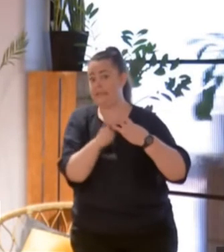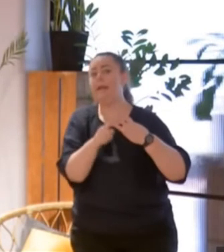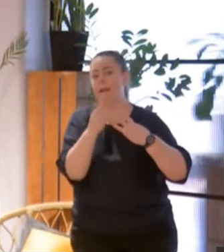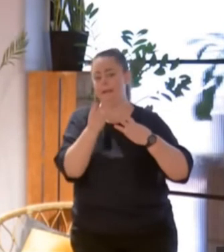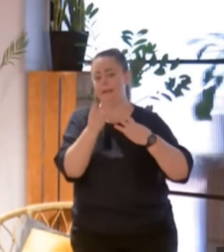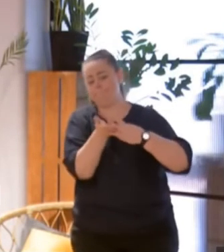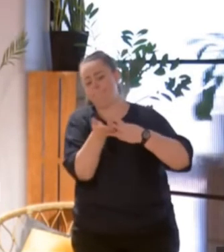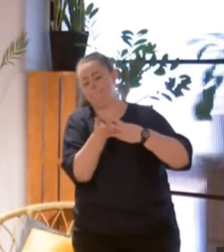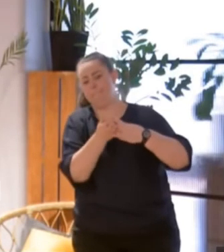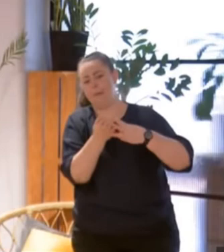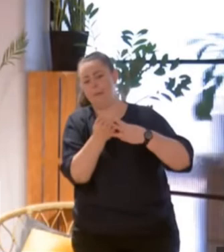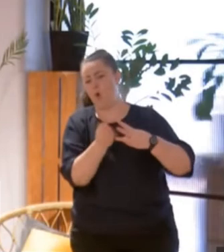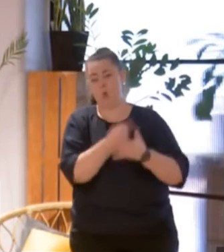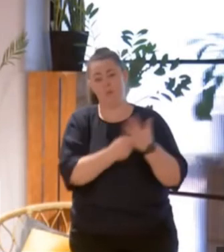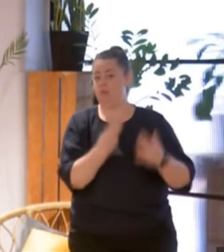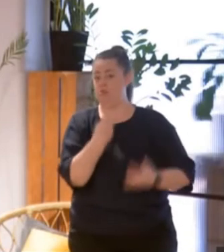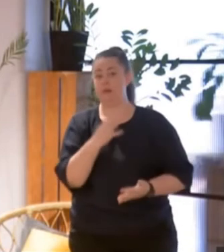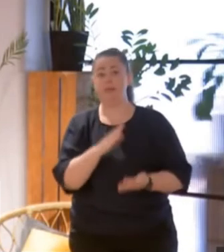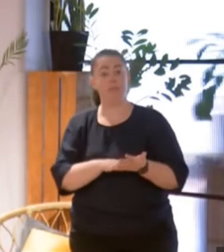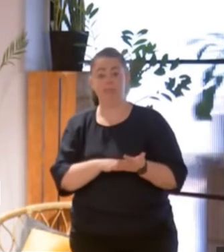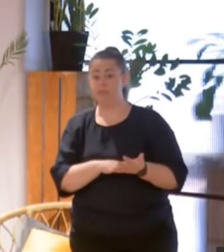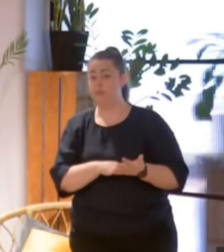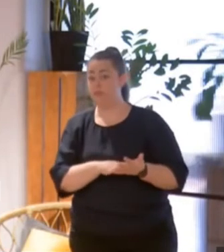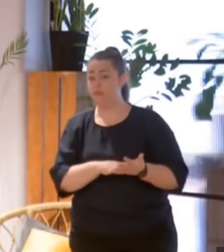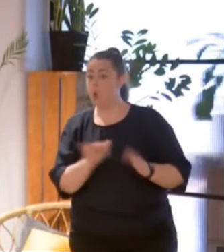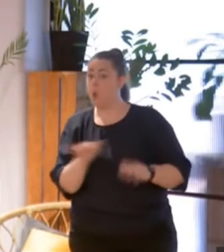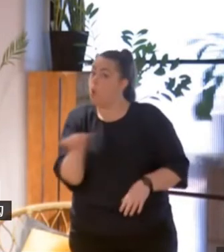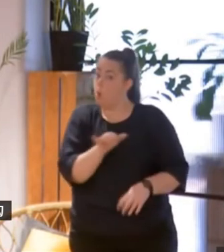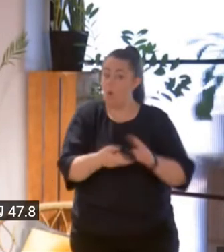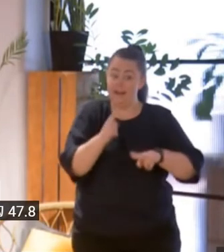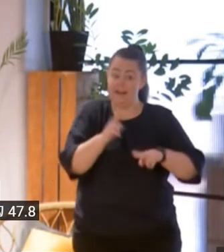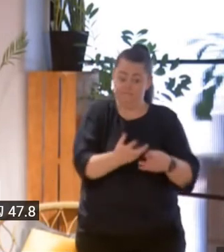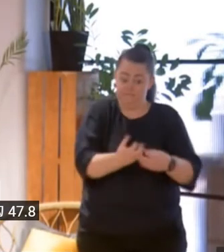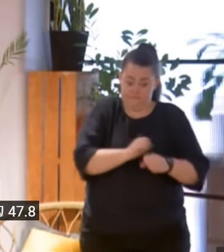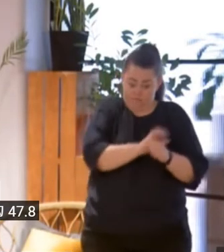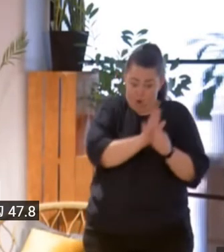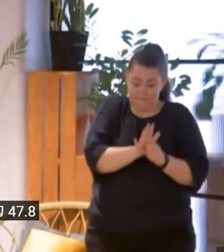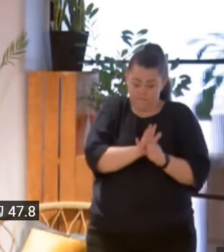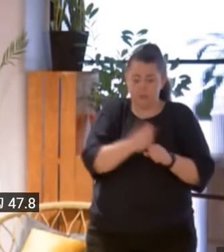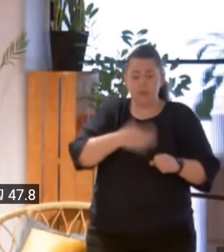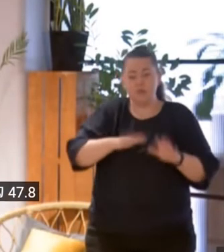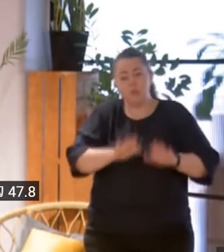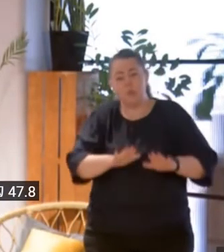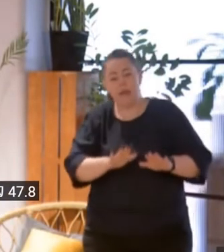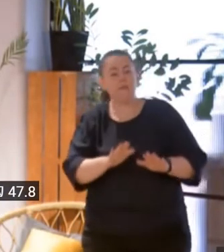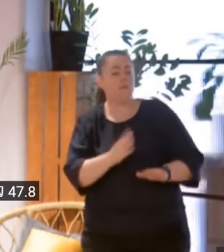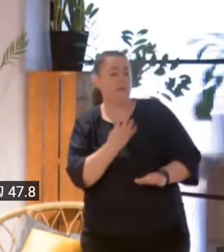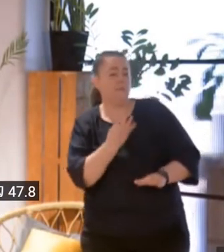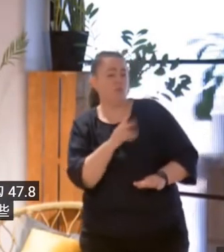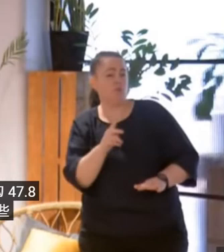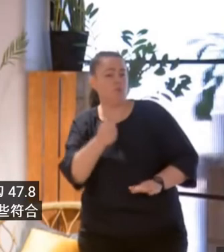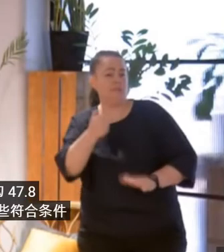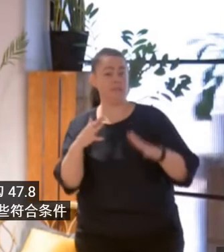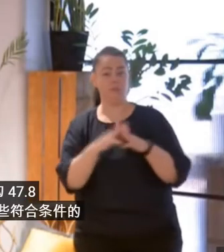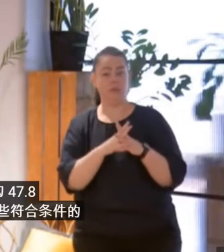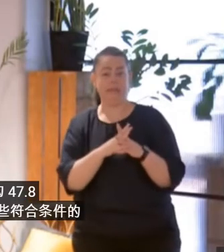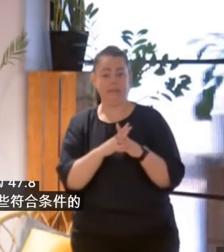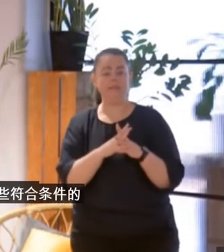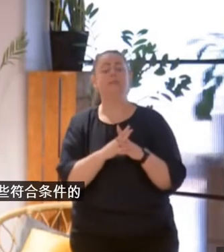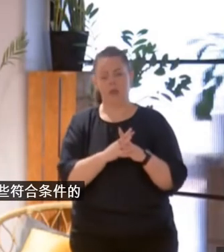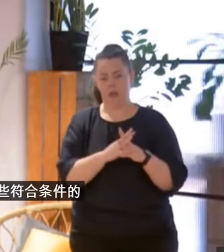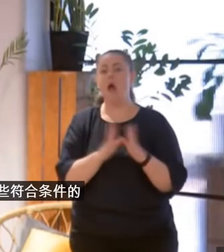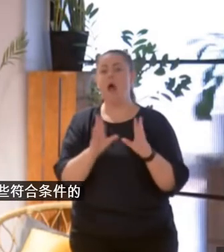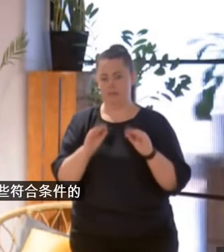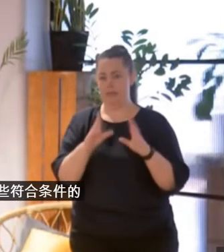booster shot. We're, I think, tick below 48%, 47.8% today in those of the